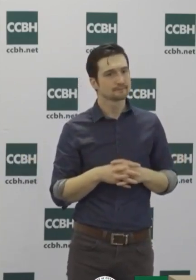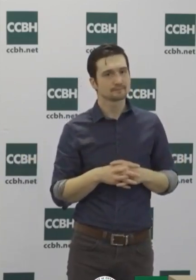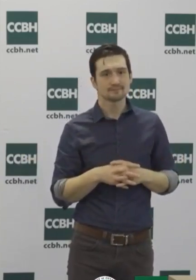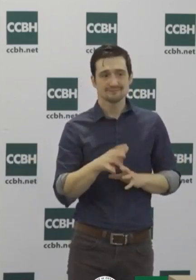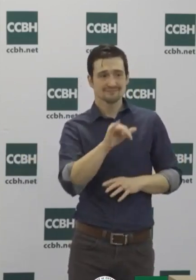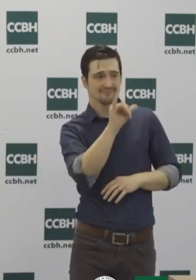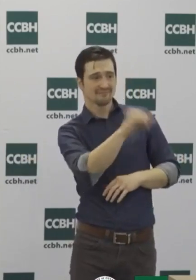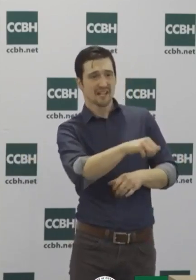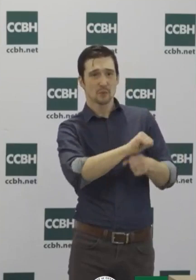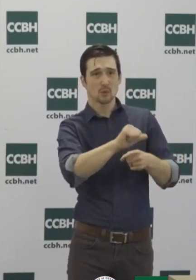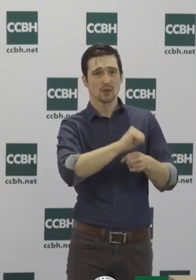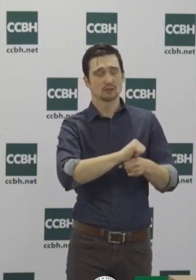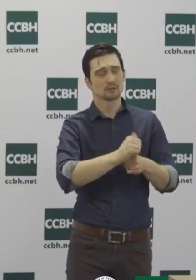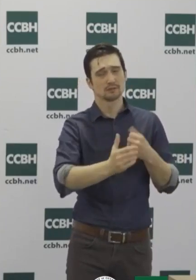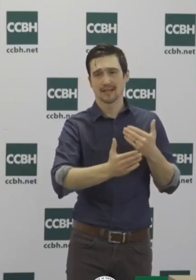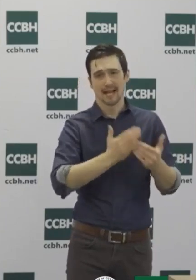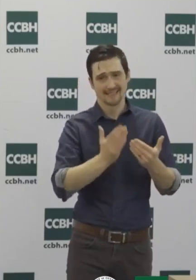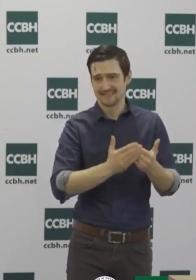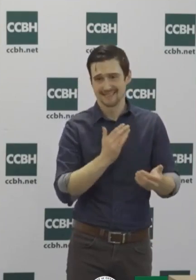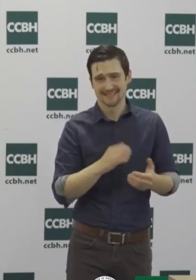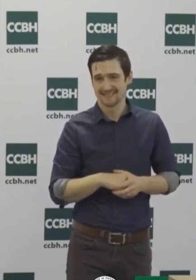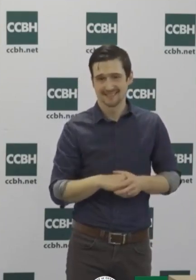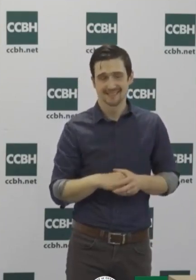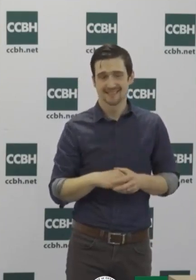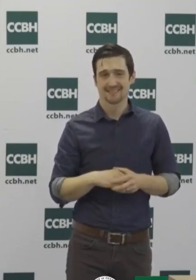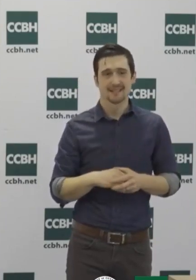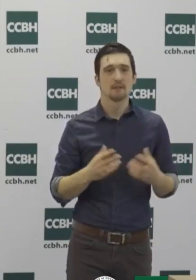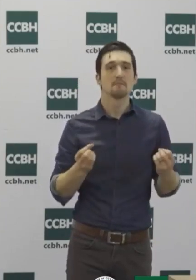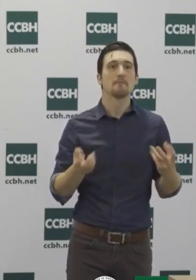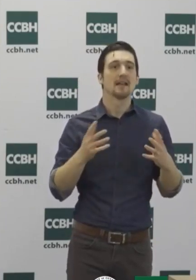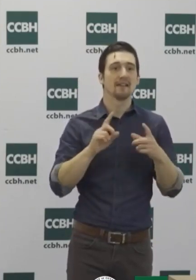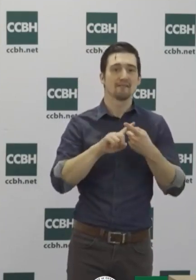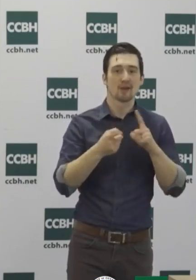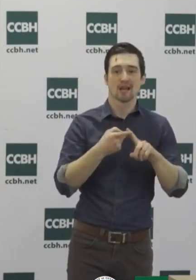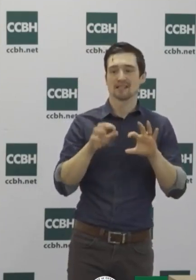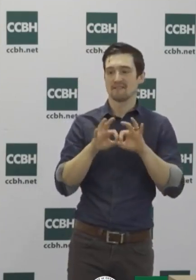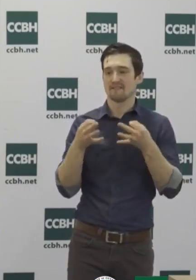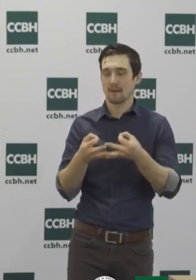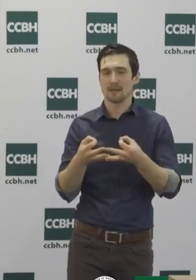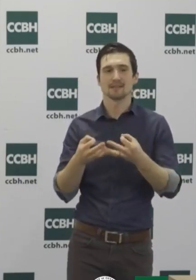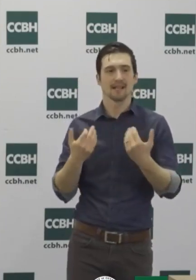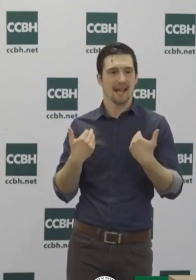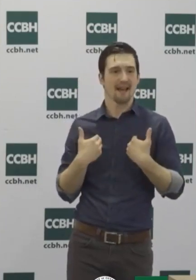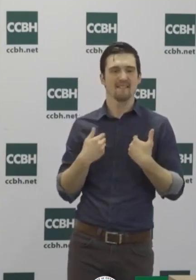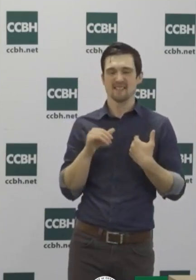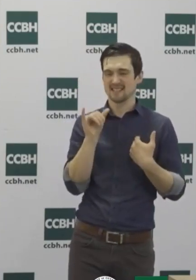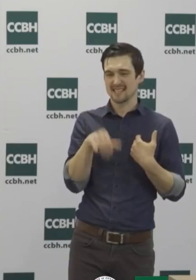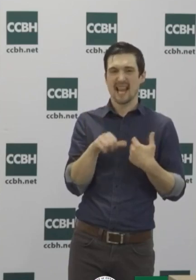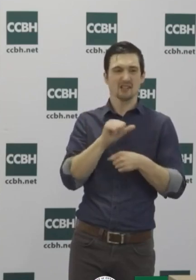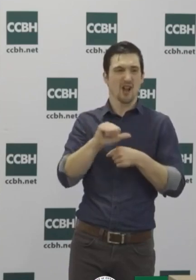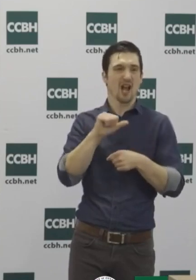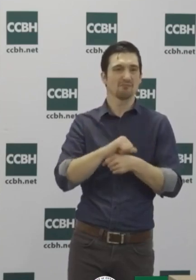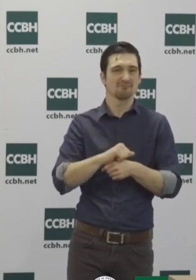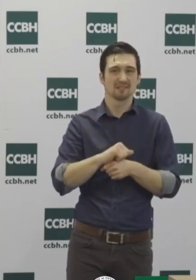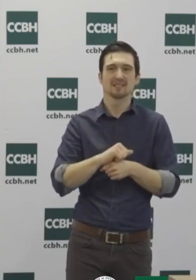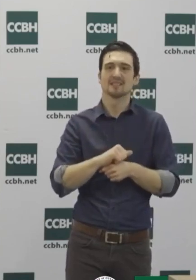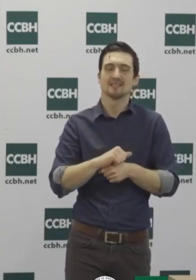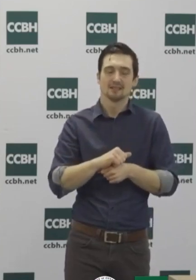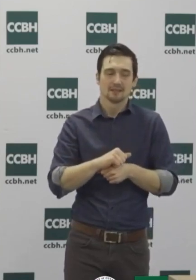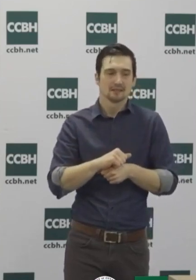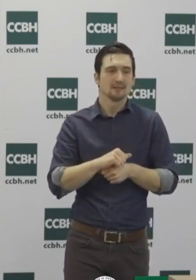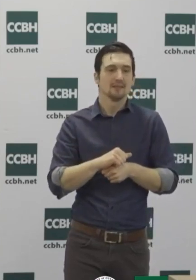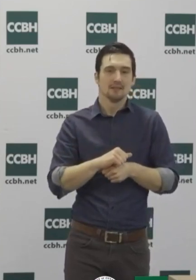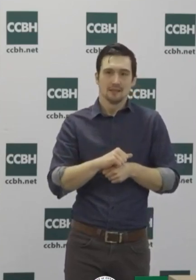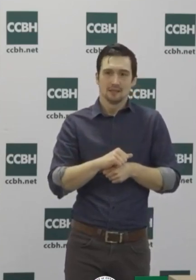easy. I have a lot of family members and friends who work in skilled nursing facilities or long-term care. It's